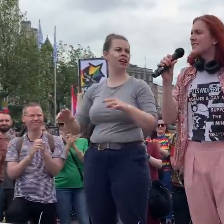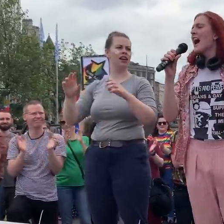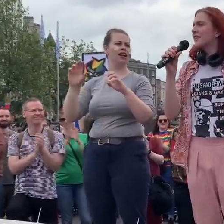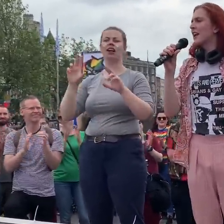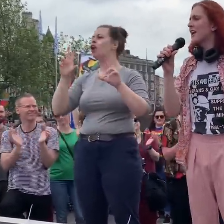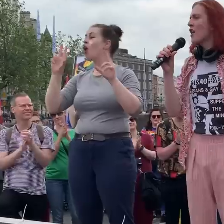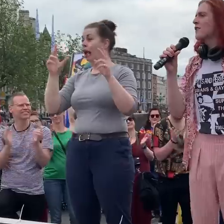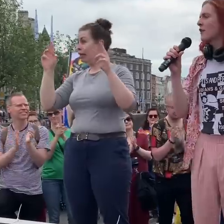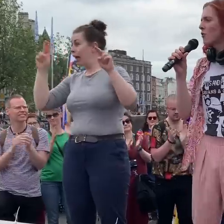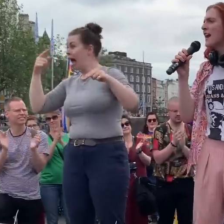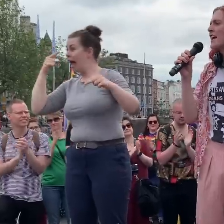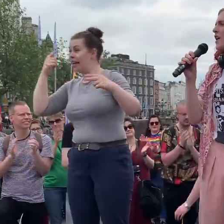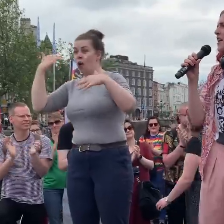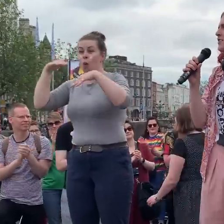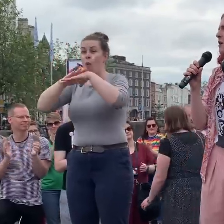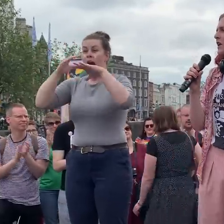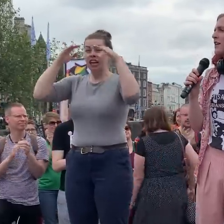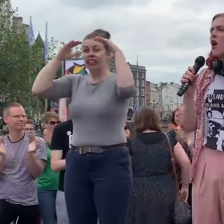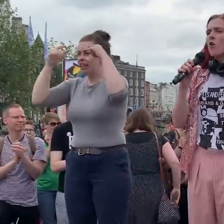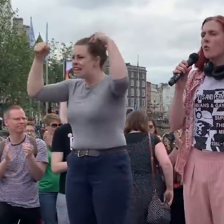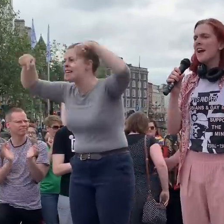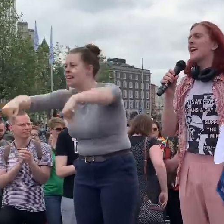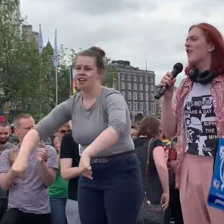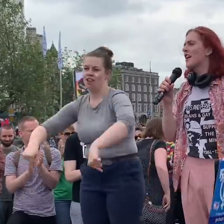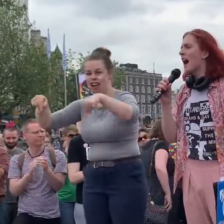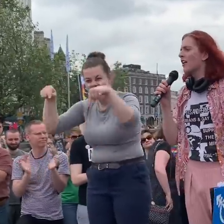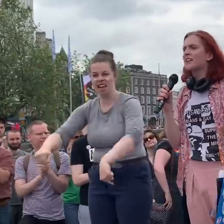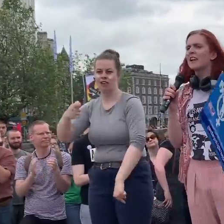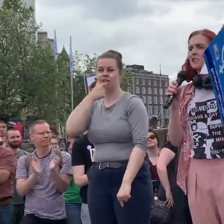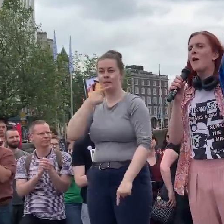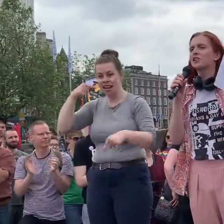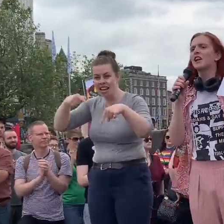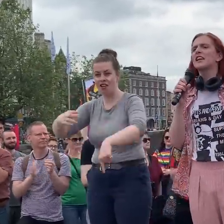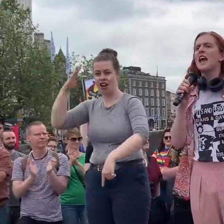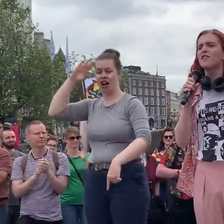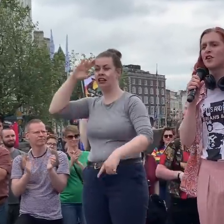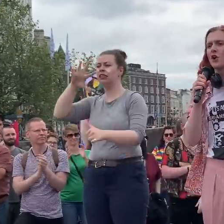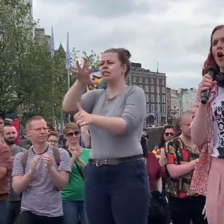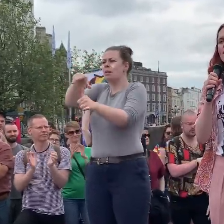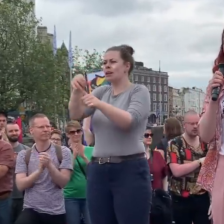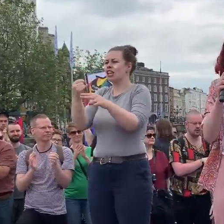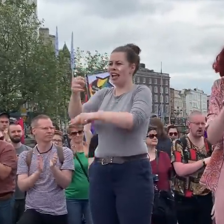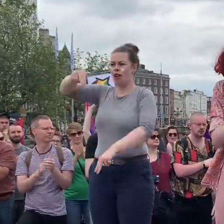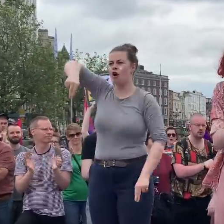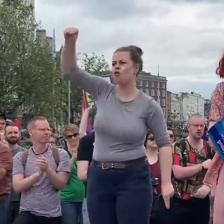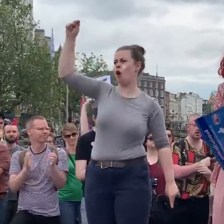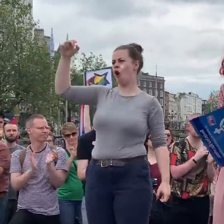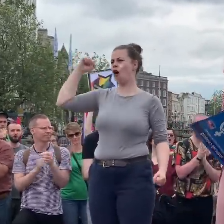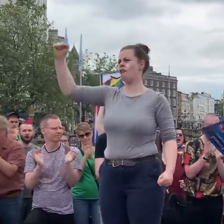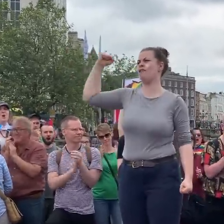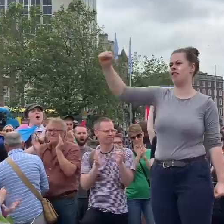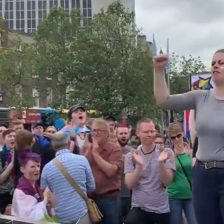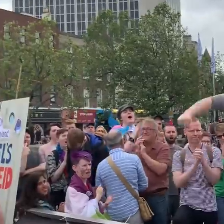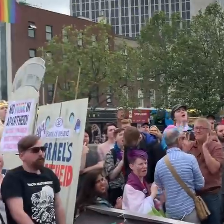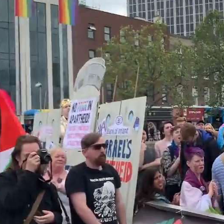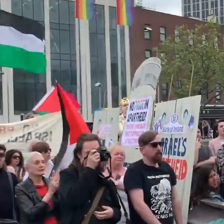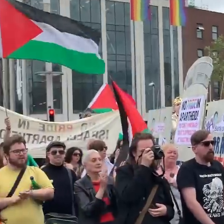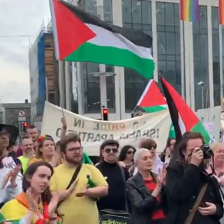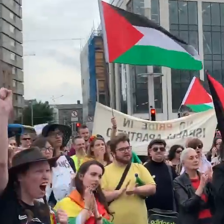Nowhere is that clearer than right here in Dublin, right here in Ireland, and especially in the north.